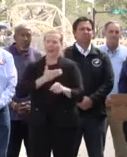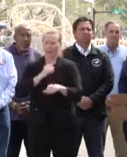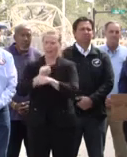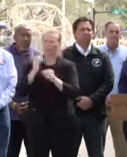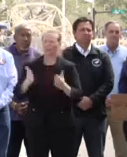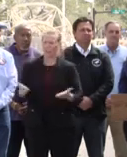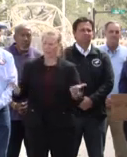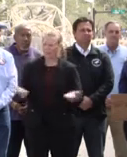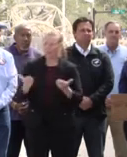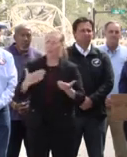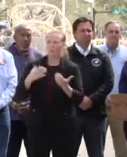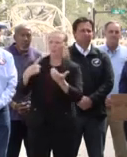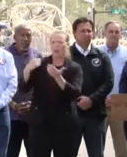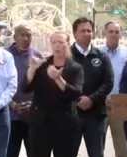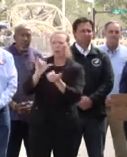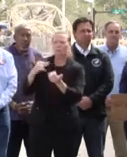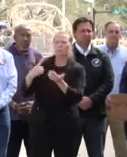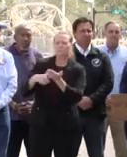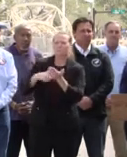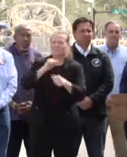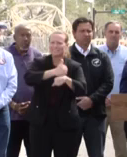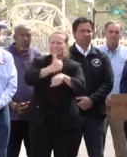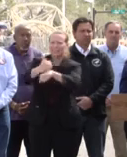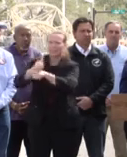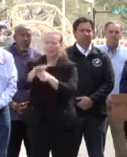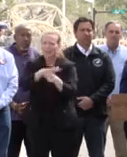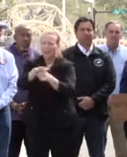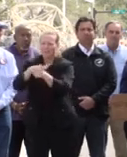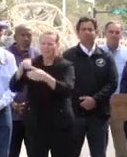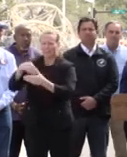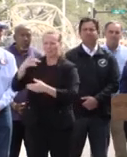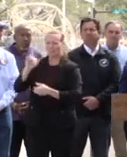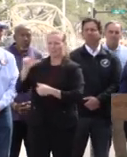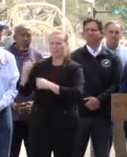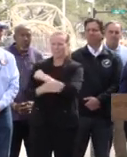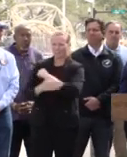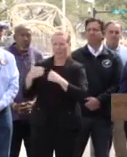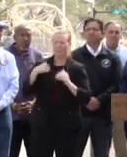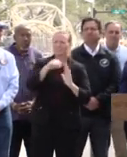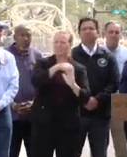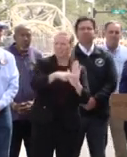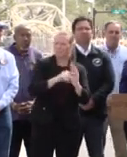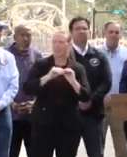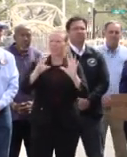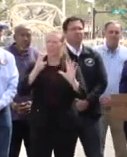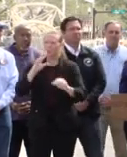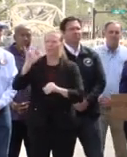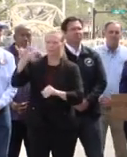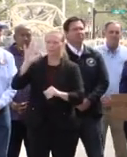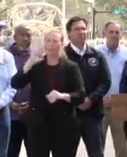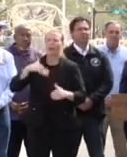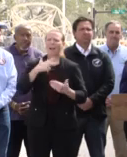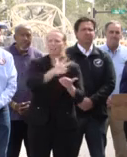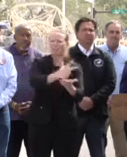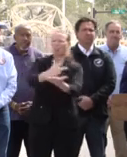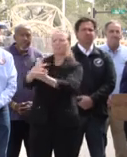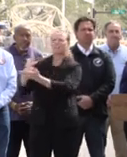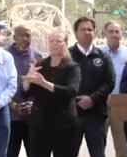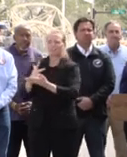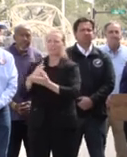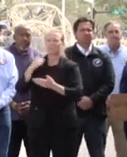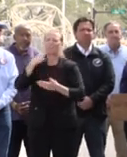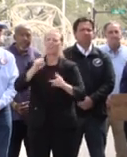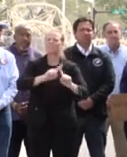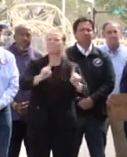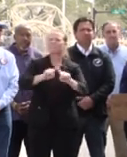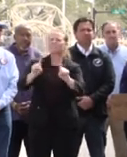staging areas that we have in Pinellas County. We have them at St. Pete Clearwater Airport. We will have parking of bucket trucks at